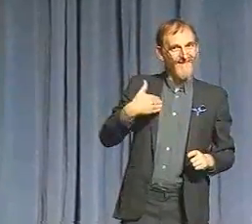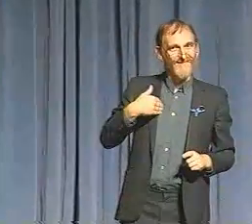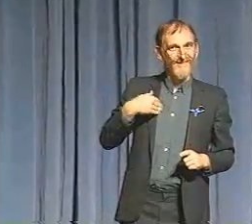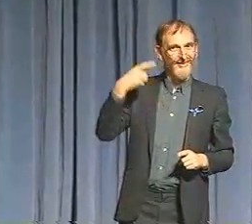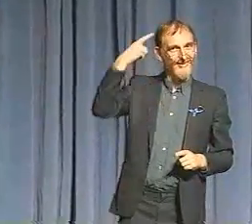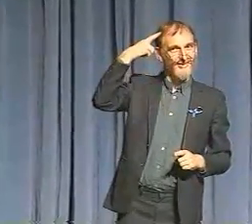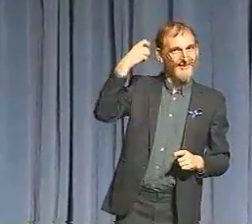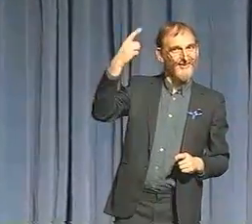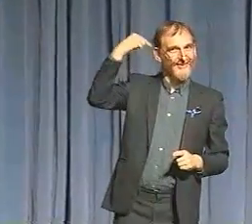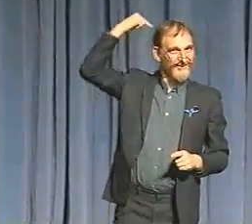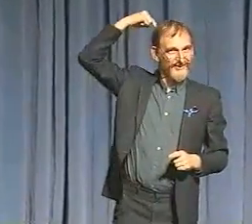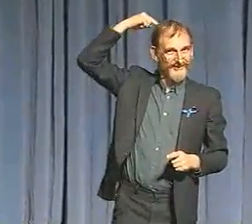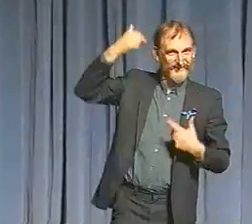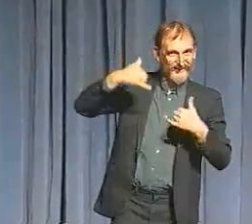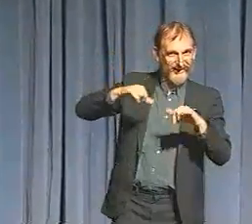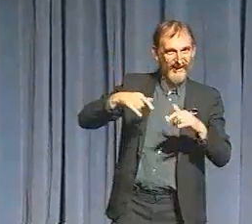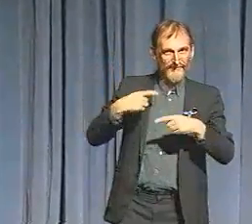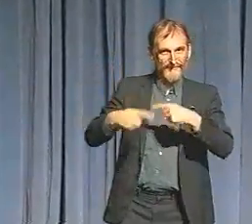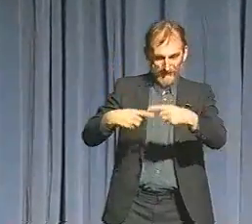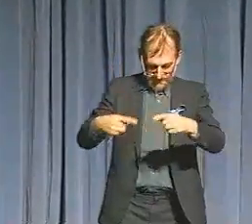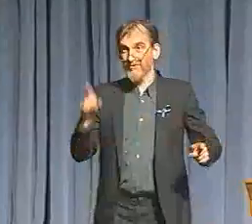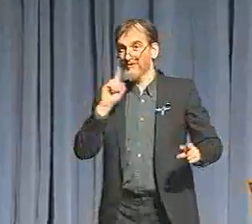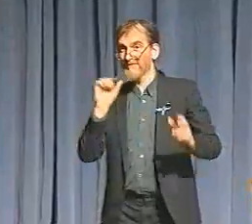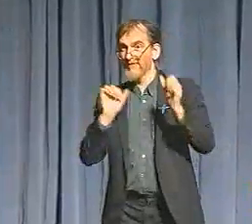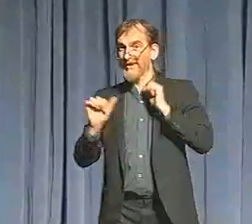and show the culture that we have inside of it.